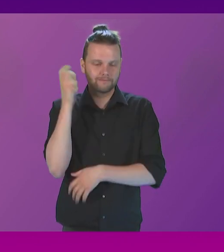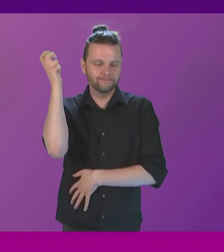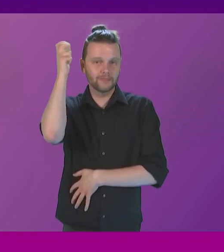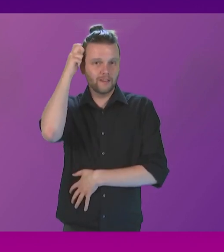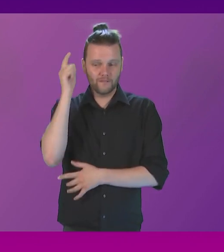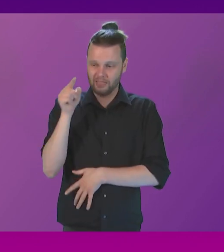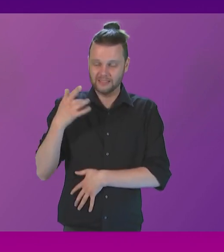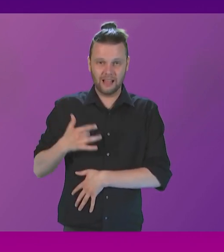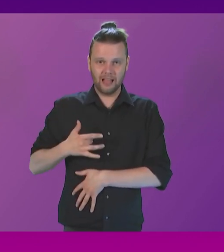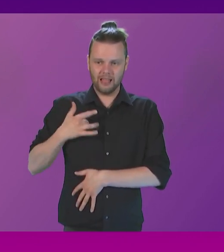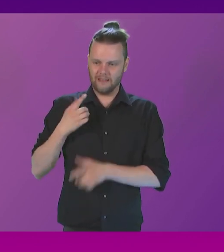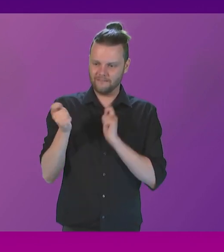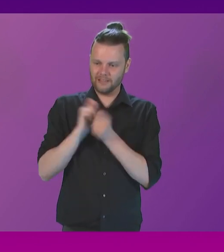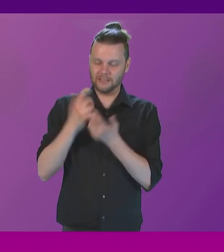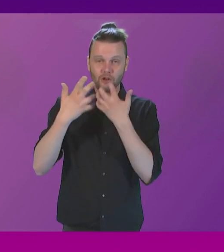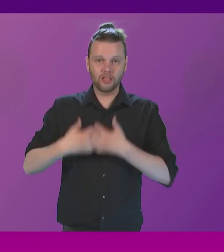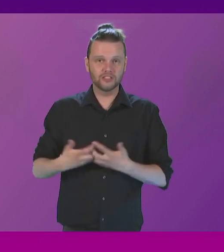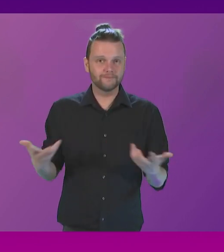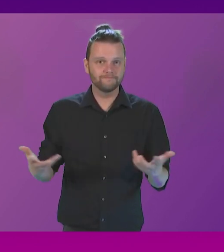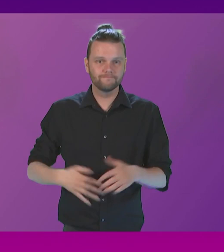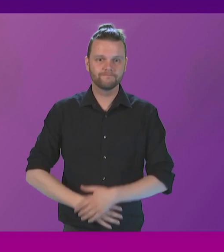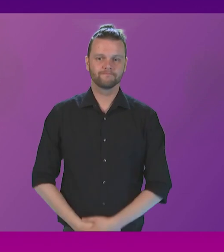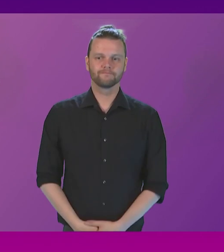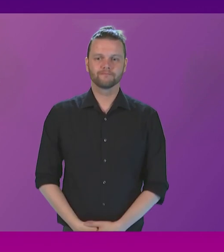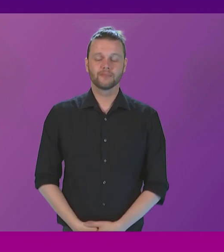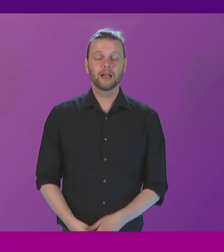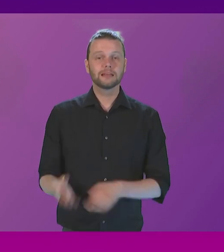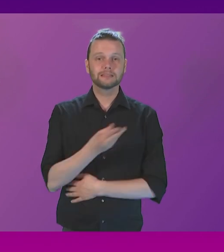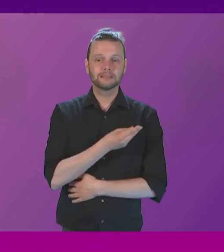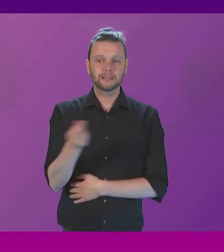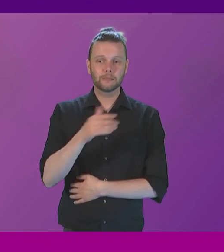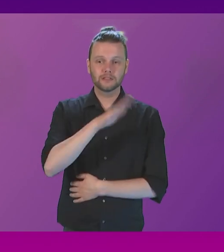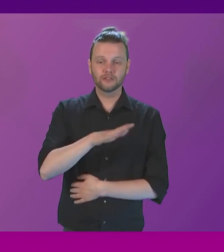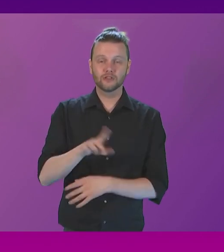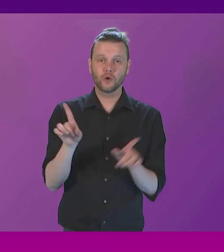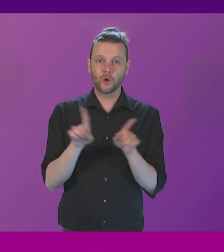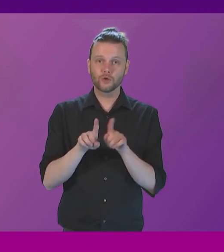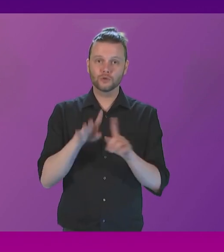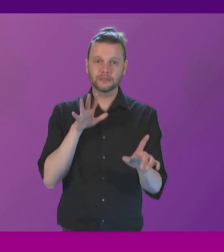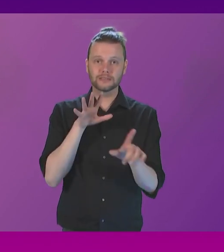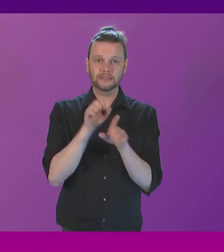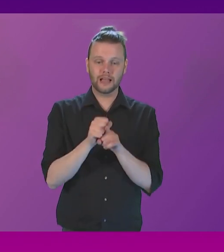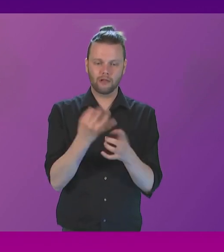-alternating technology. Some of these children were also diagnosed incorrectly.